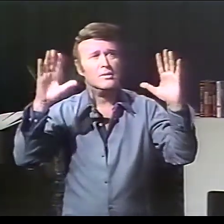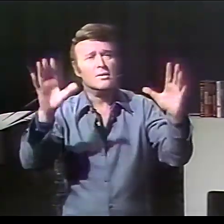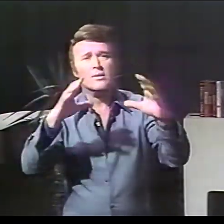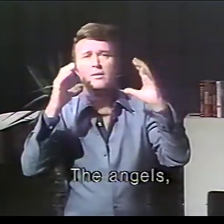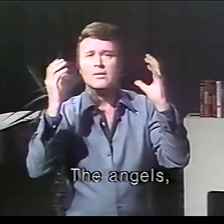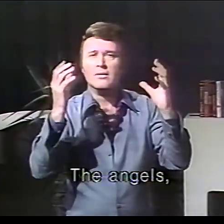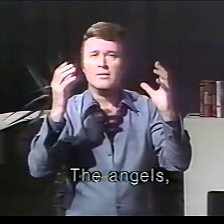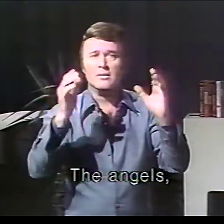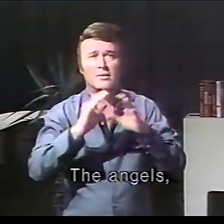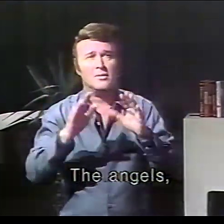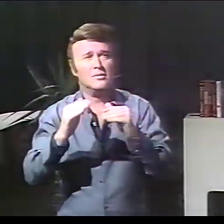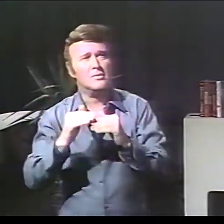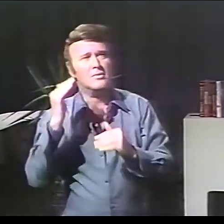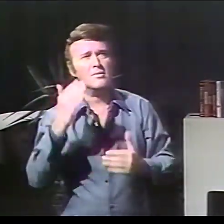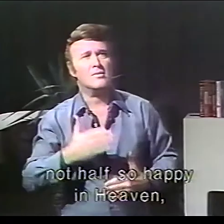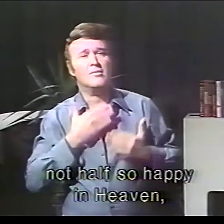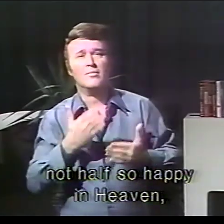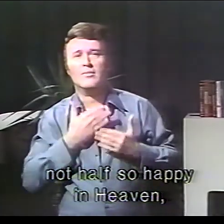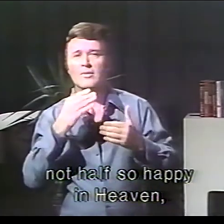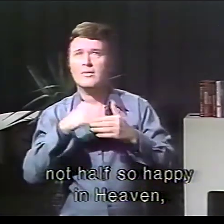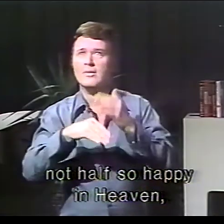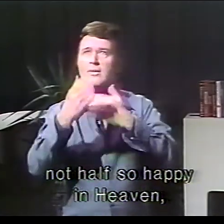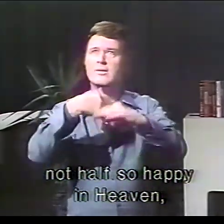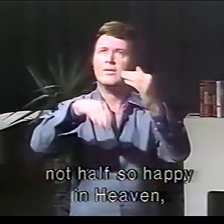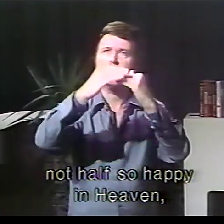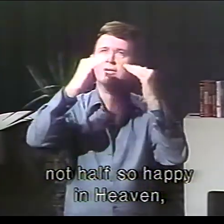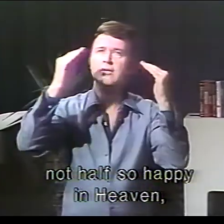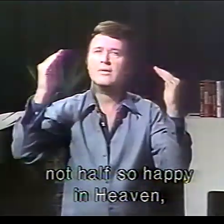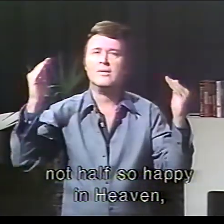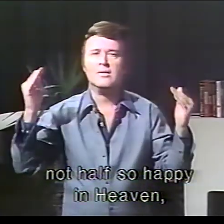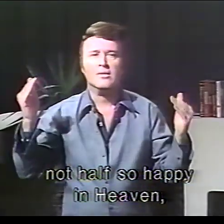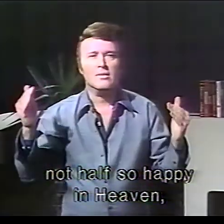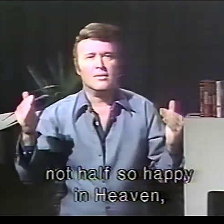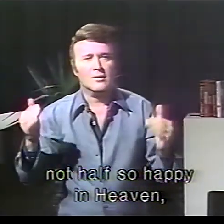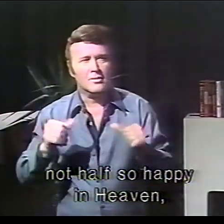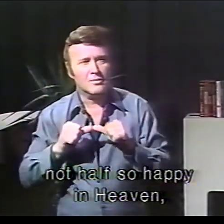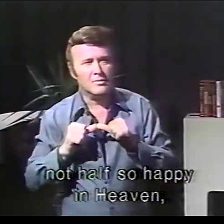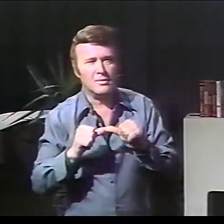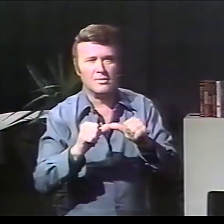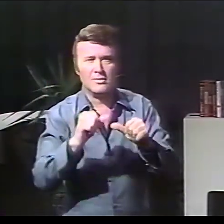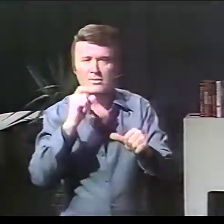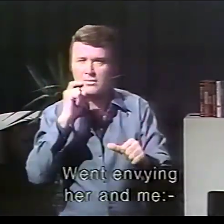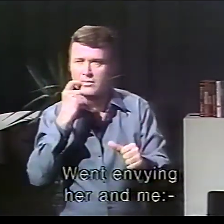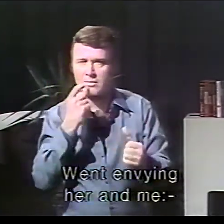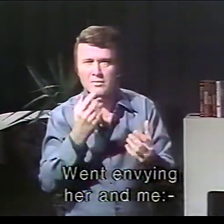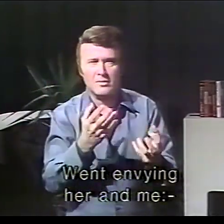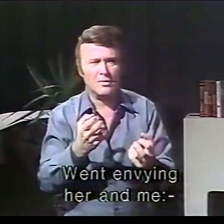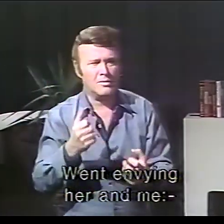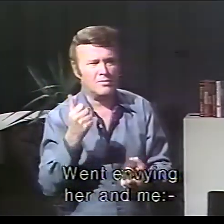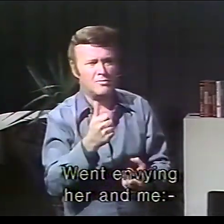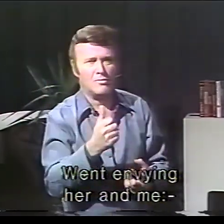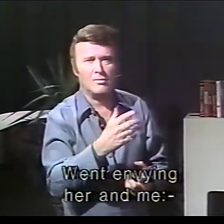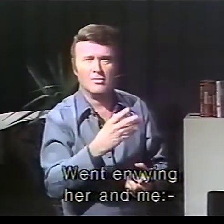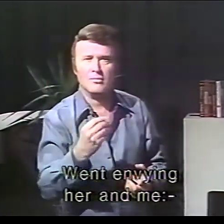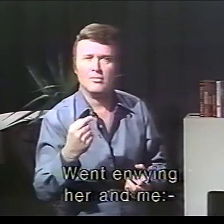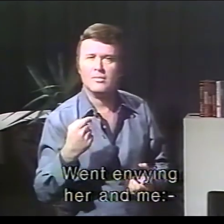The angels, not half so happy in heaven, when envying her and